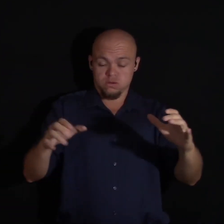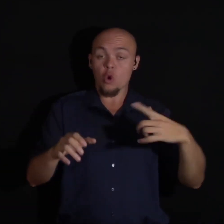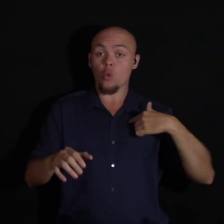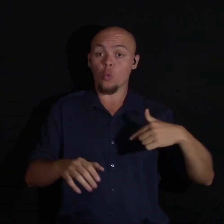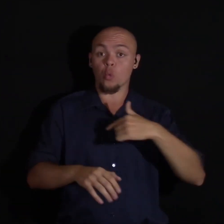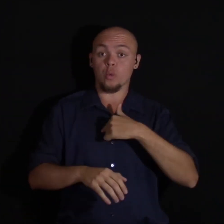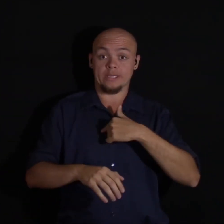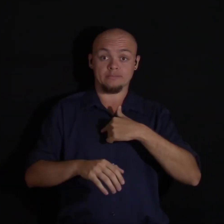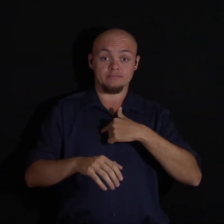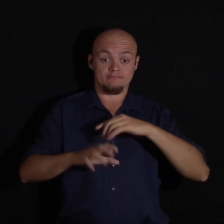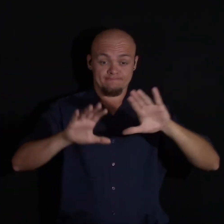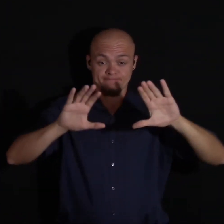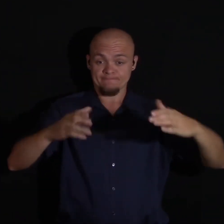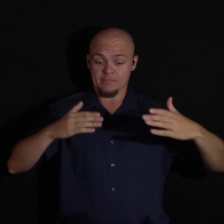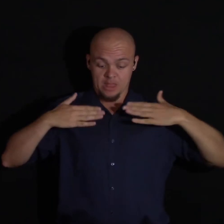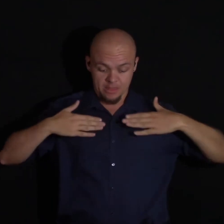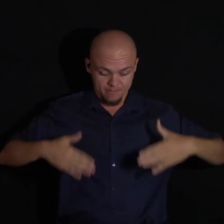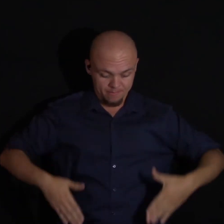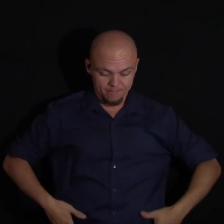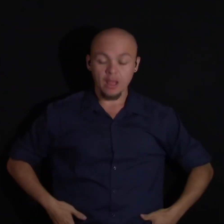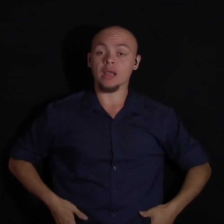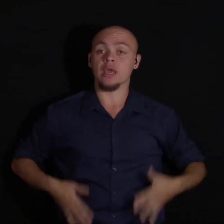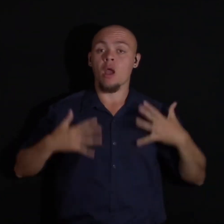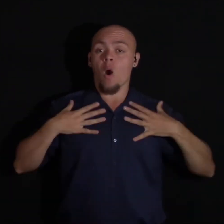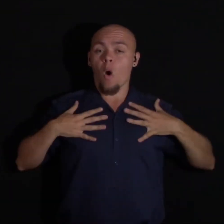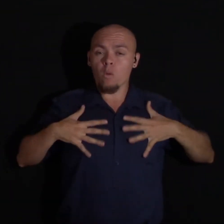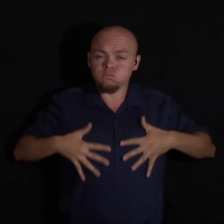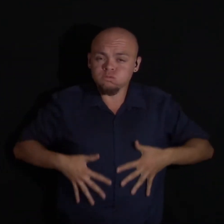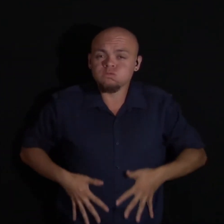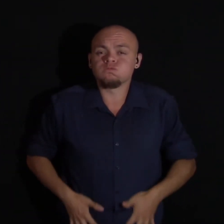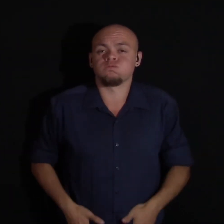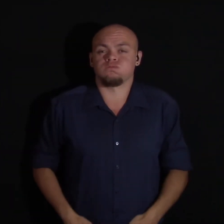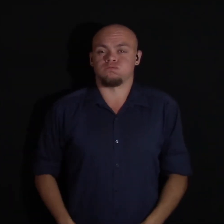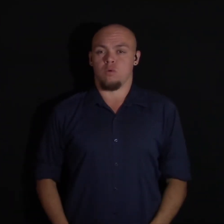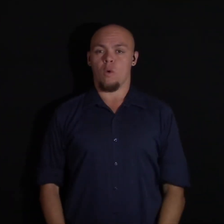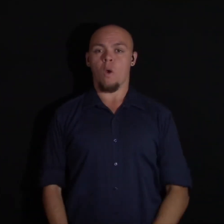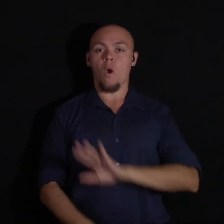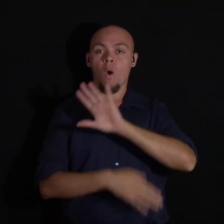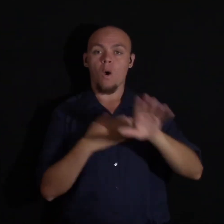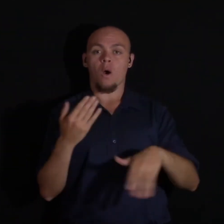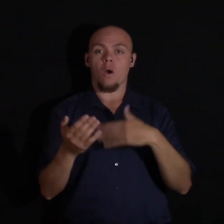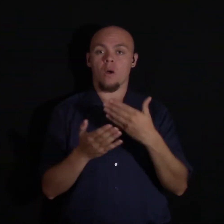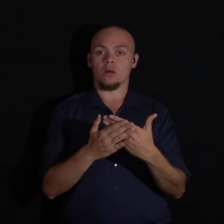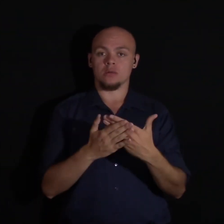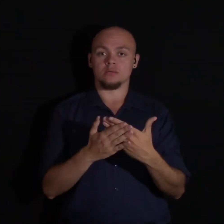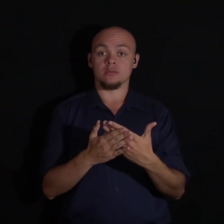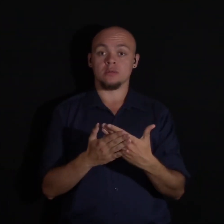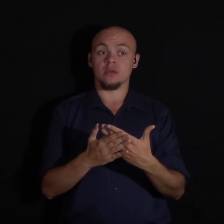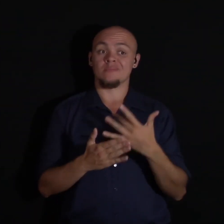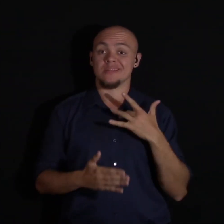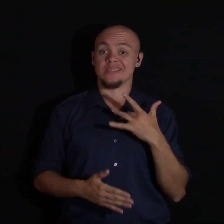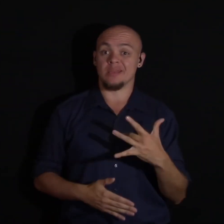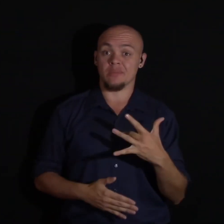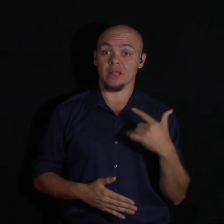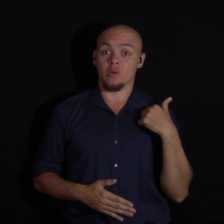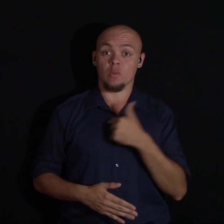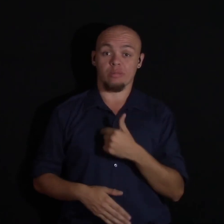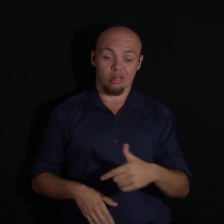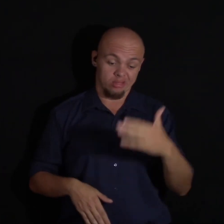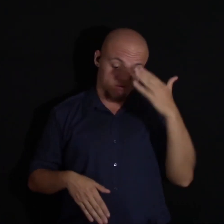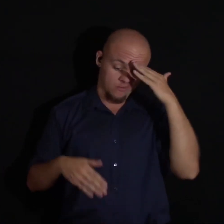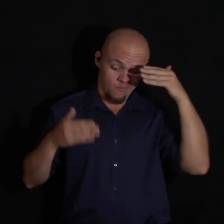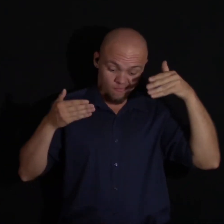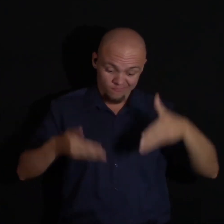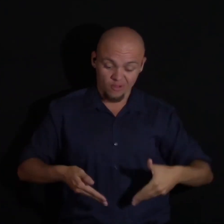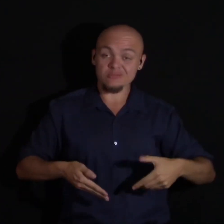entire body, this is our sexual landscape. And we often rush past it as if sex was only about the genitals. And